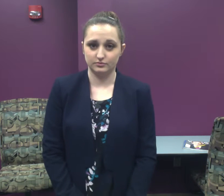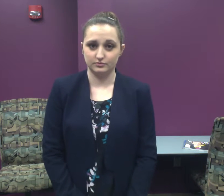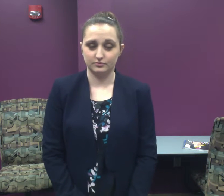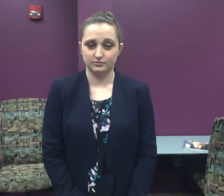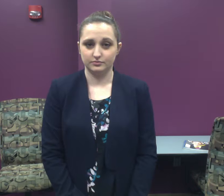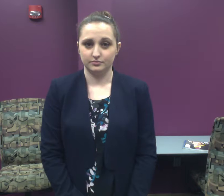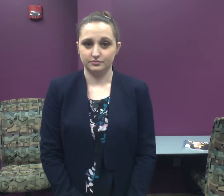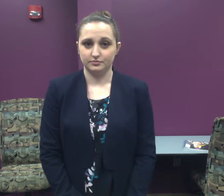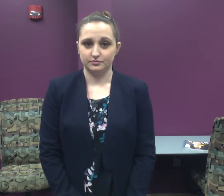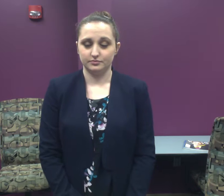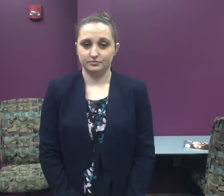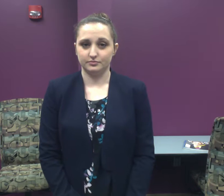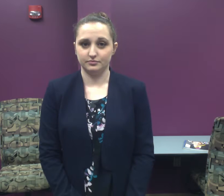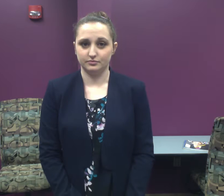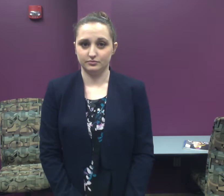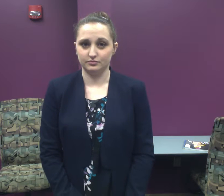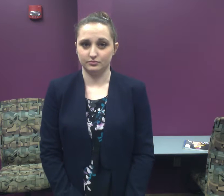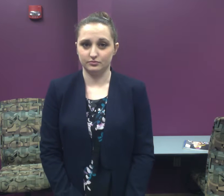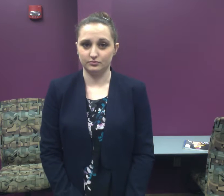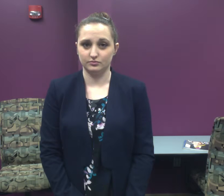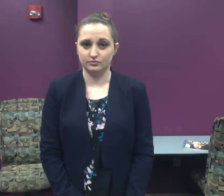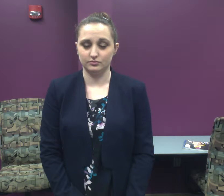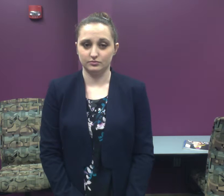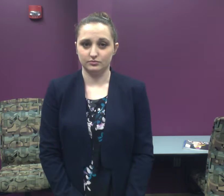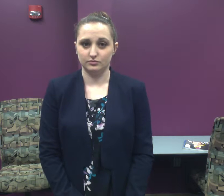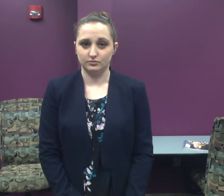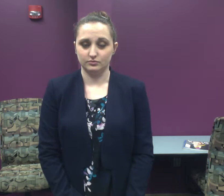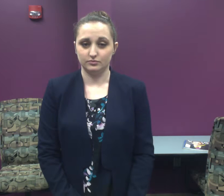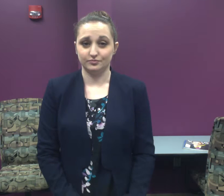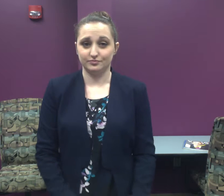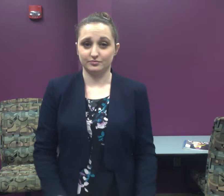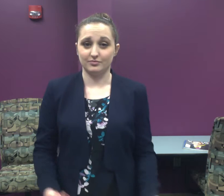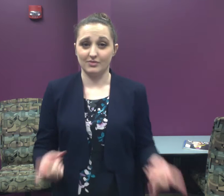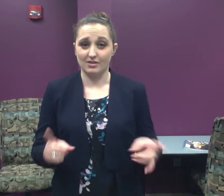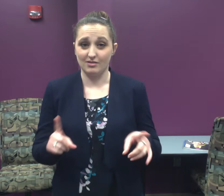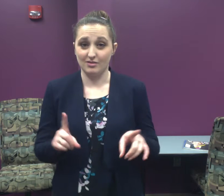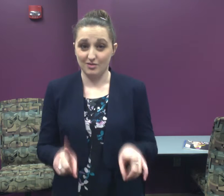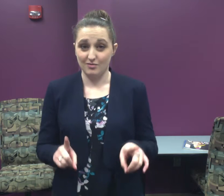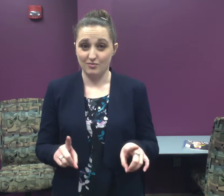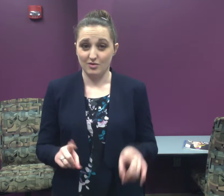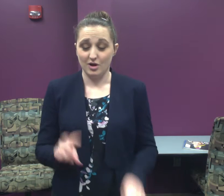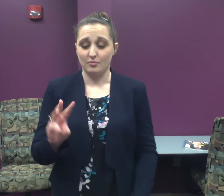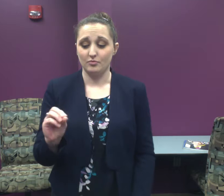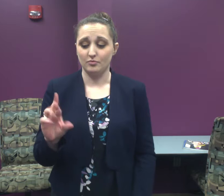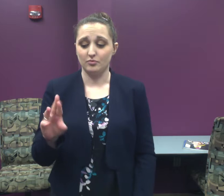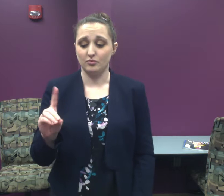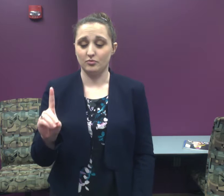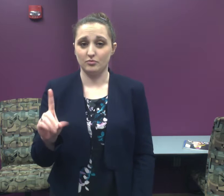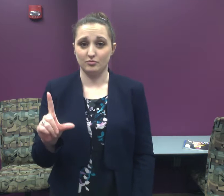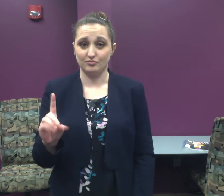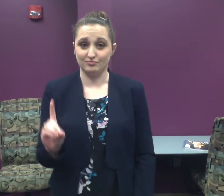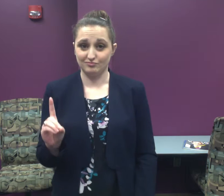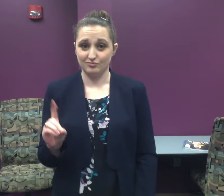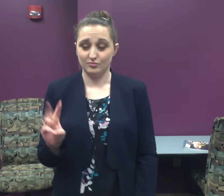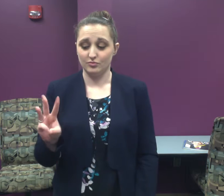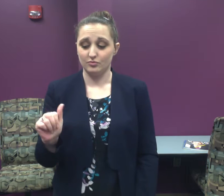strongly impacted of all the nations or countries involved. Soviet Union and then